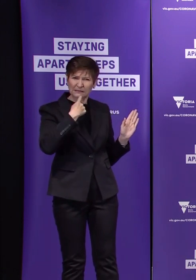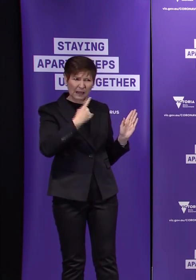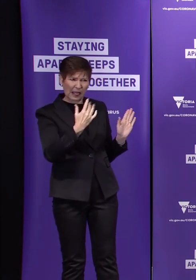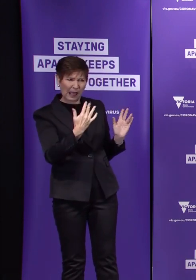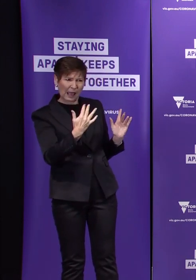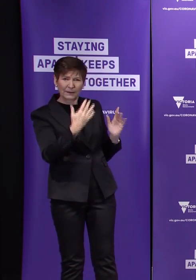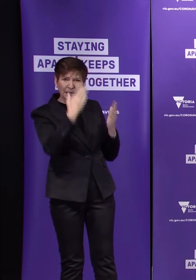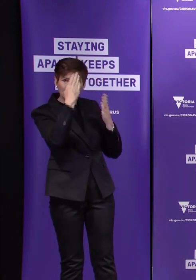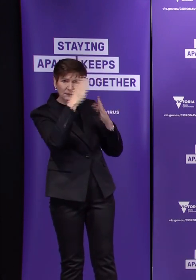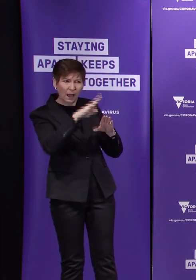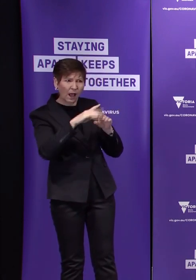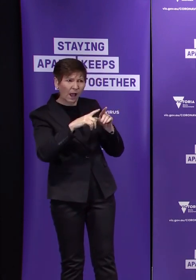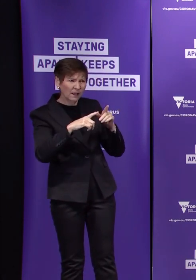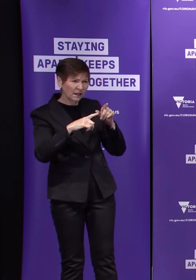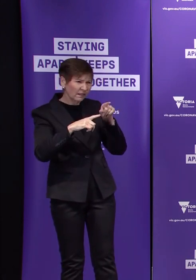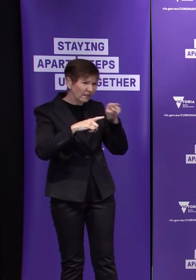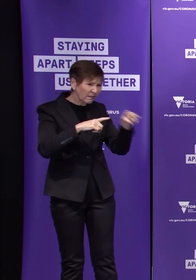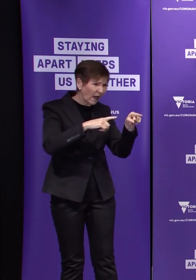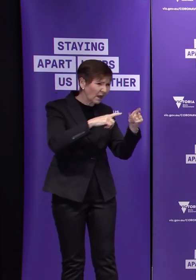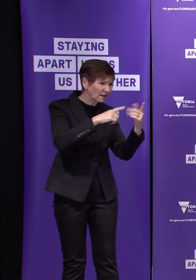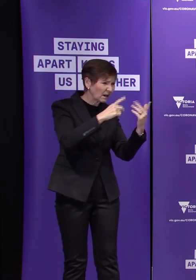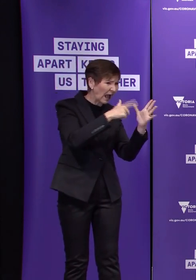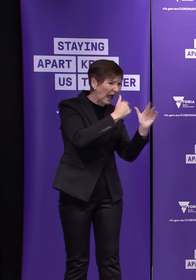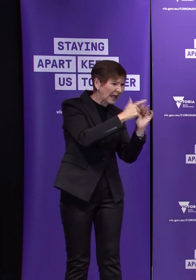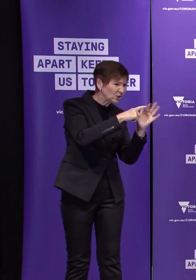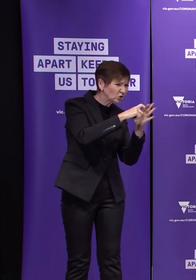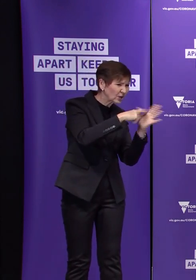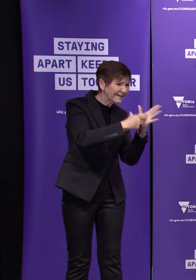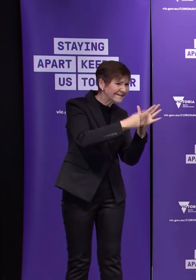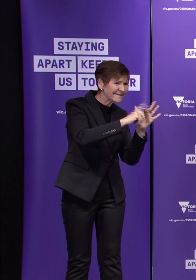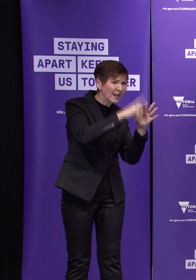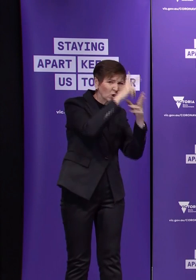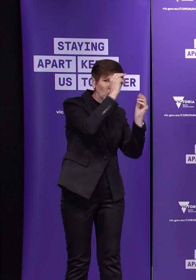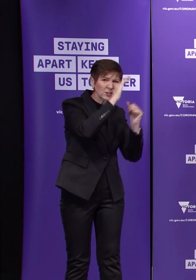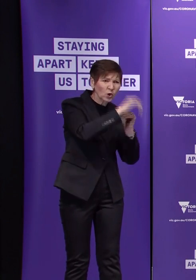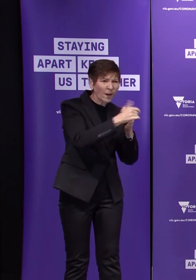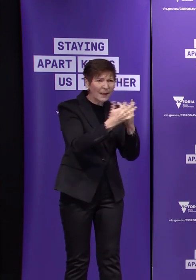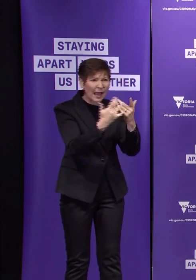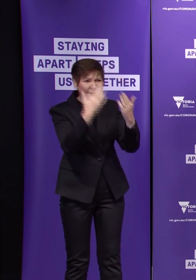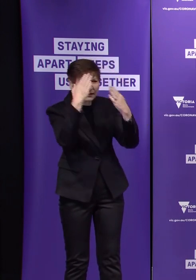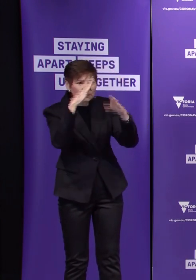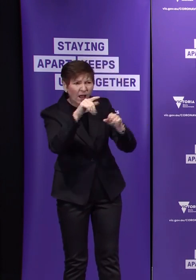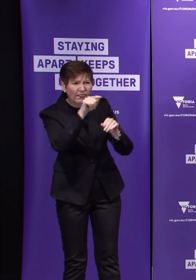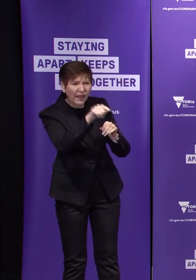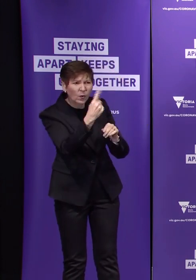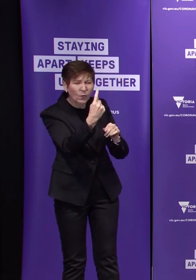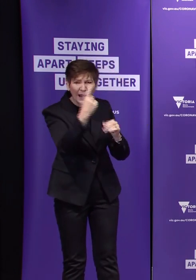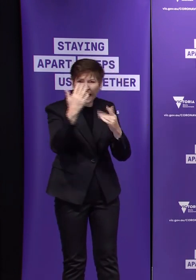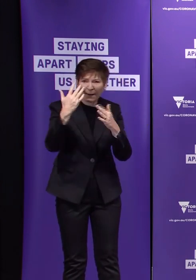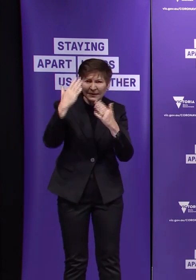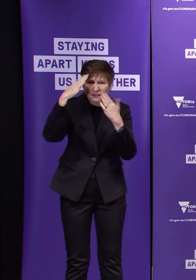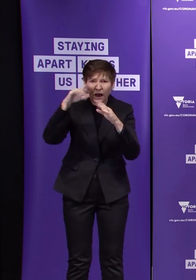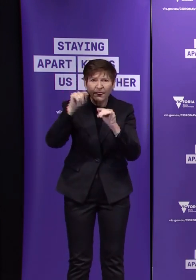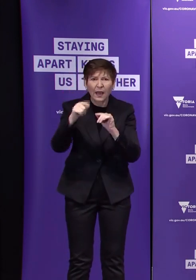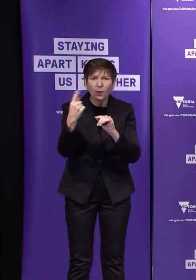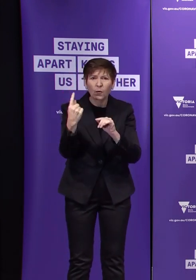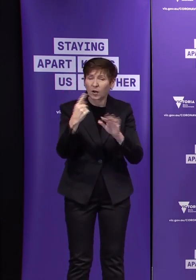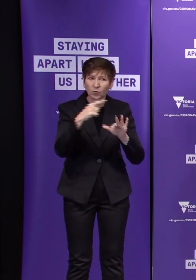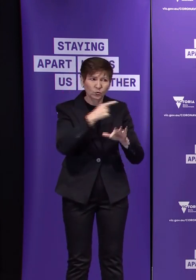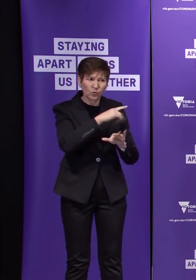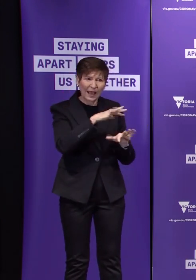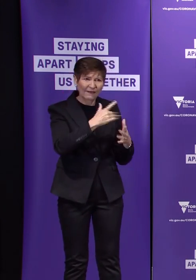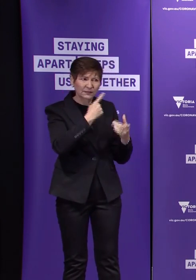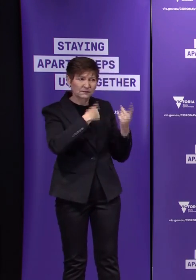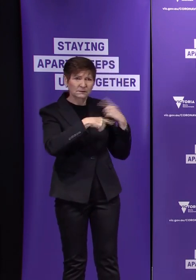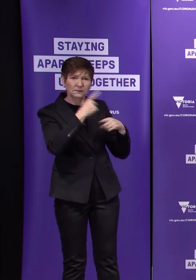I would have thought that there were accountability reasons for making that information public. Is that something you'll consider? I don't know that